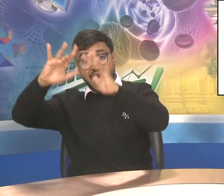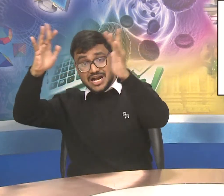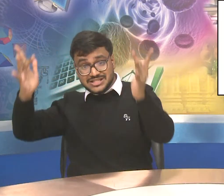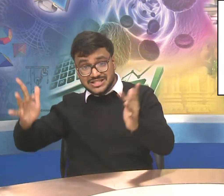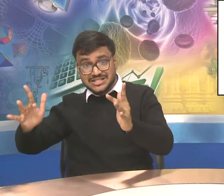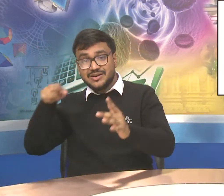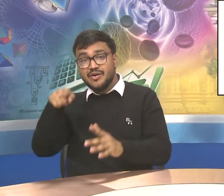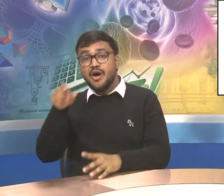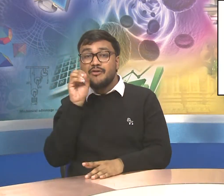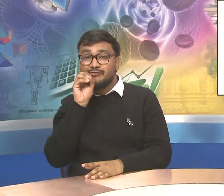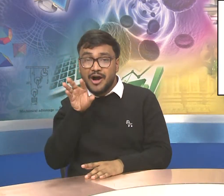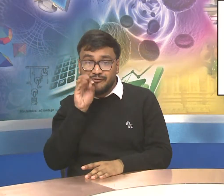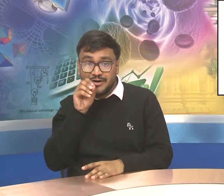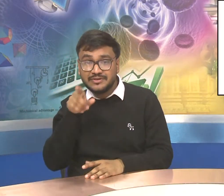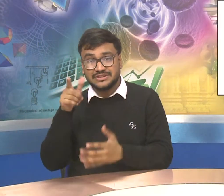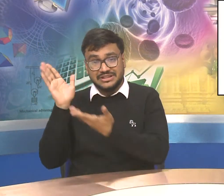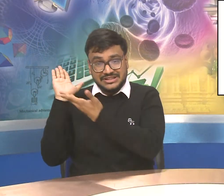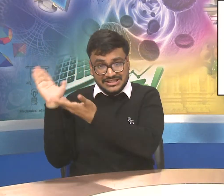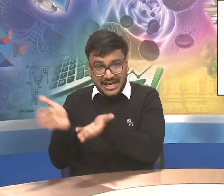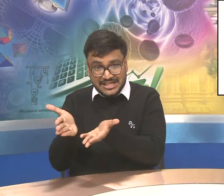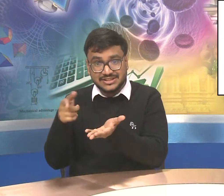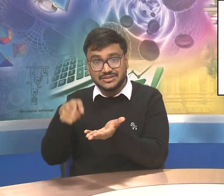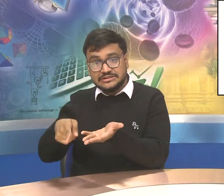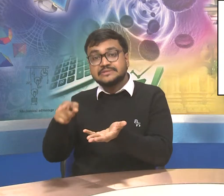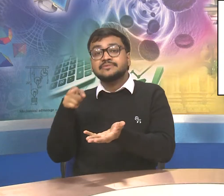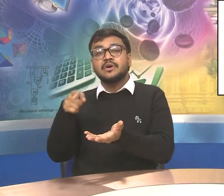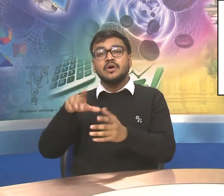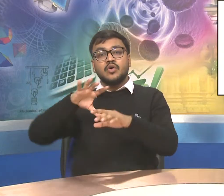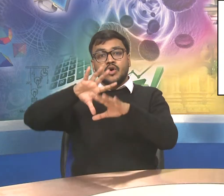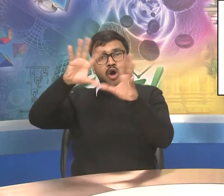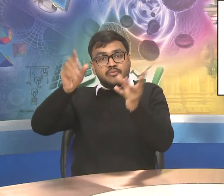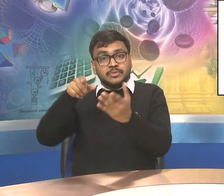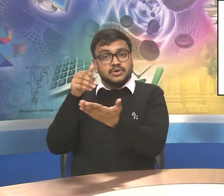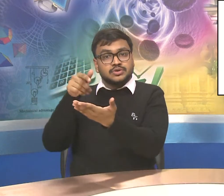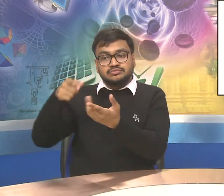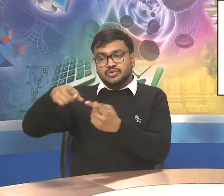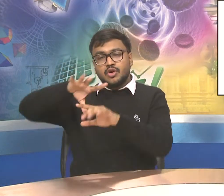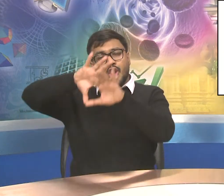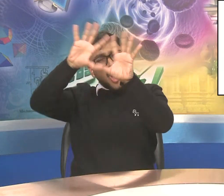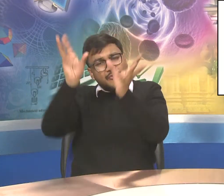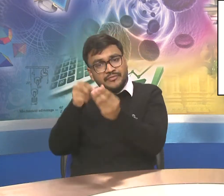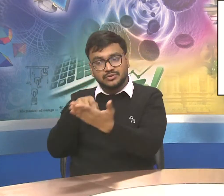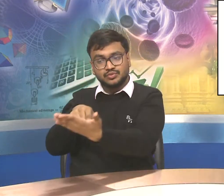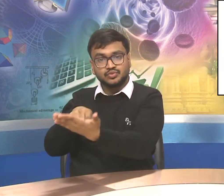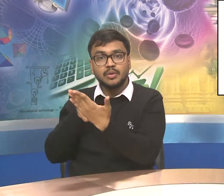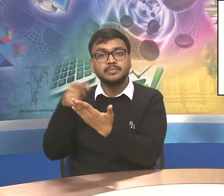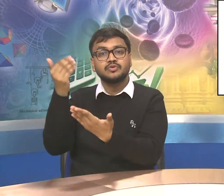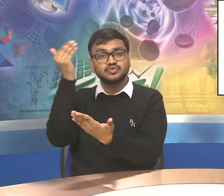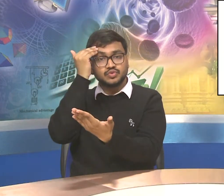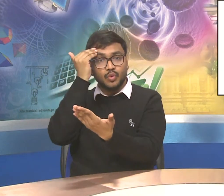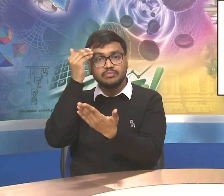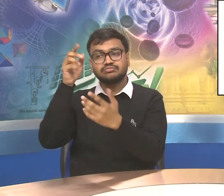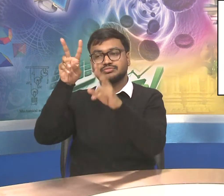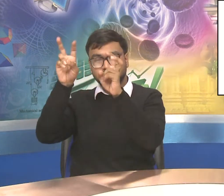because it provides in response to the request from the library users. And on the other